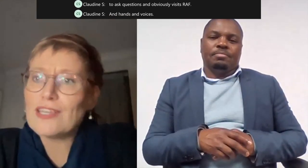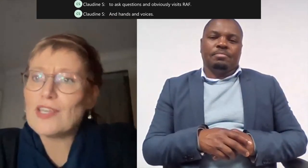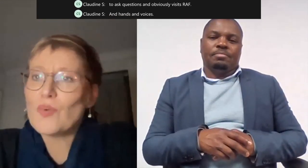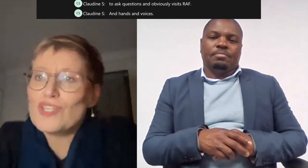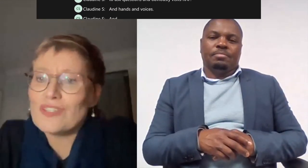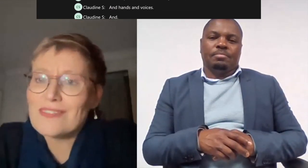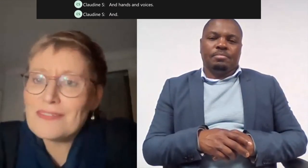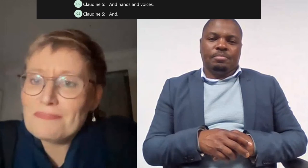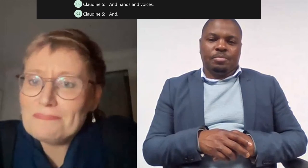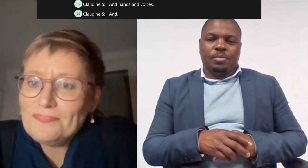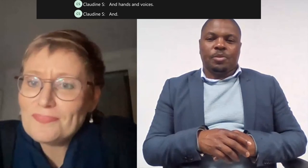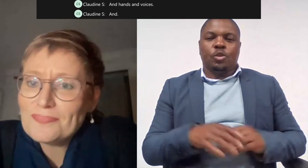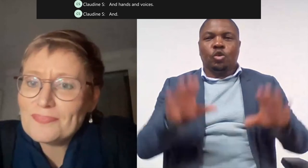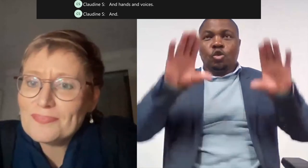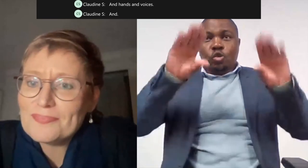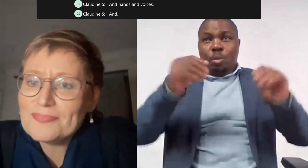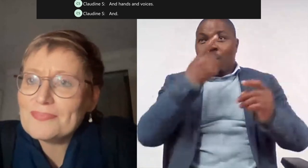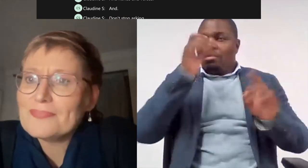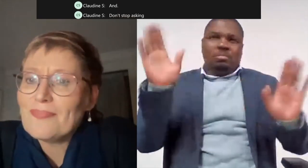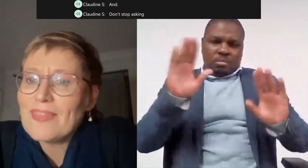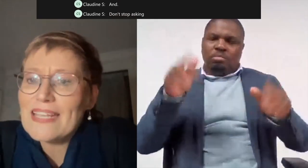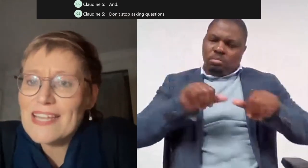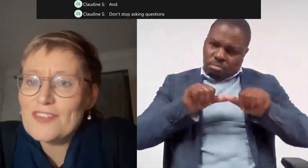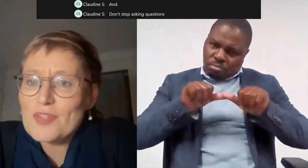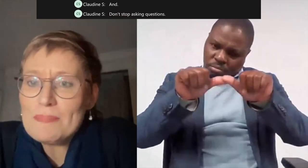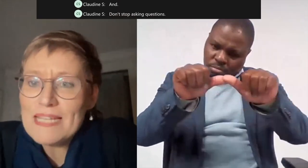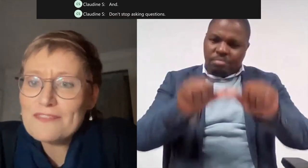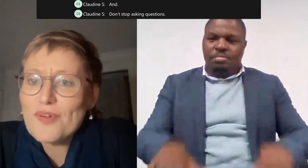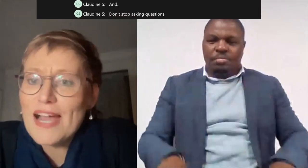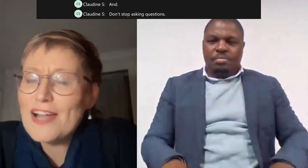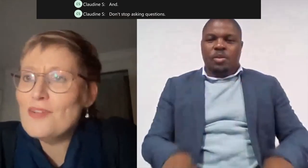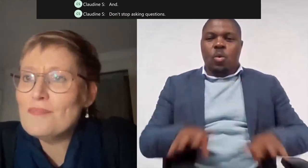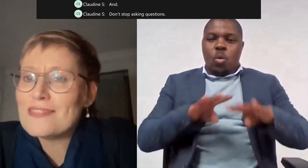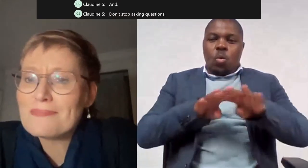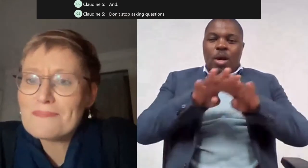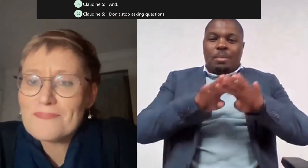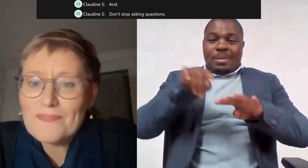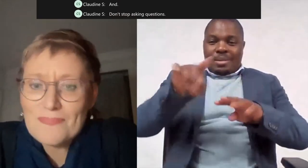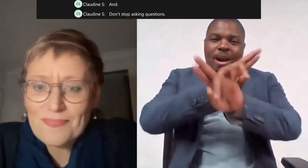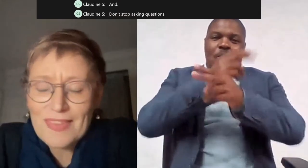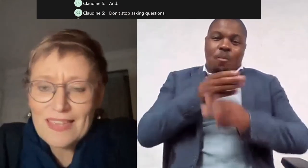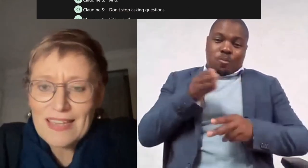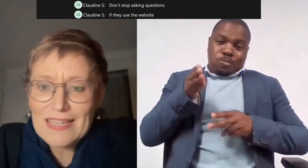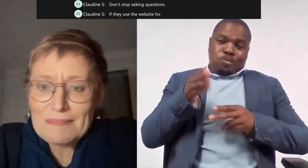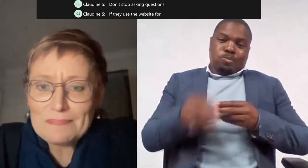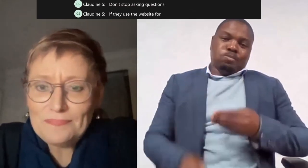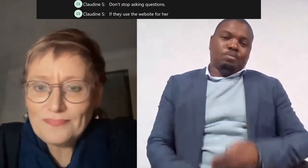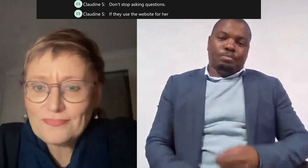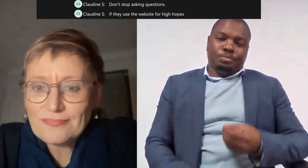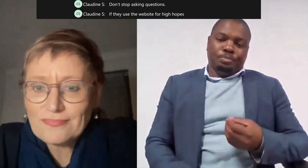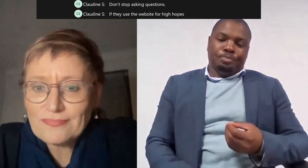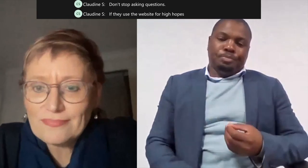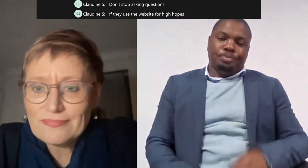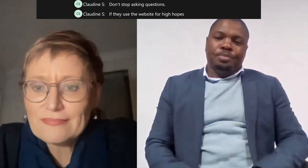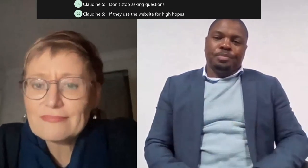don't stop asking questions. Yes, there's the website for High Hopes.